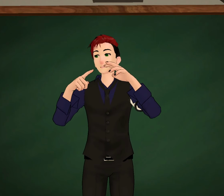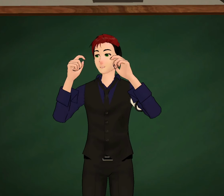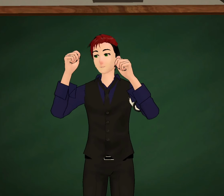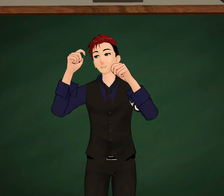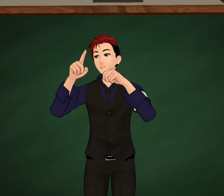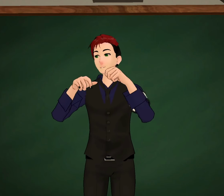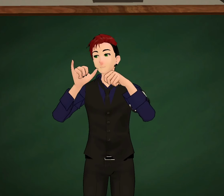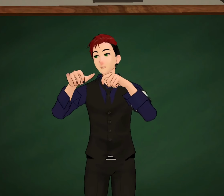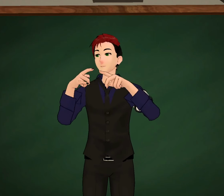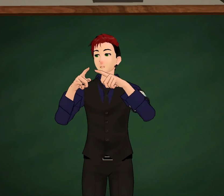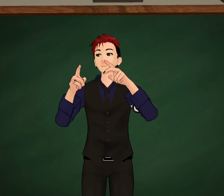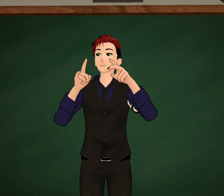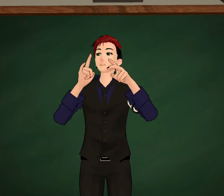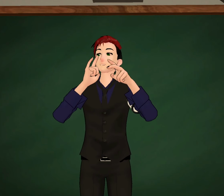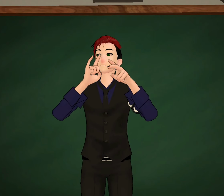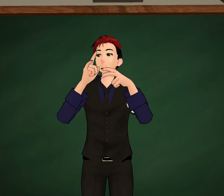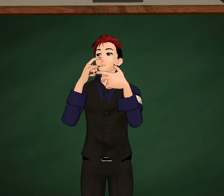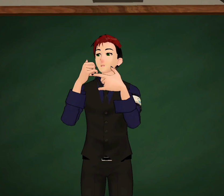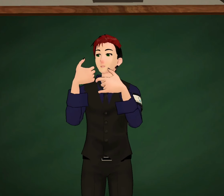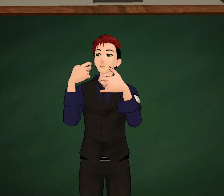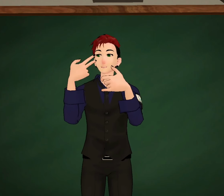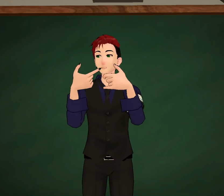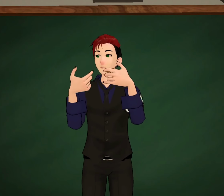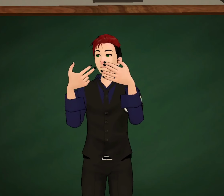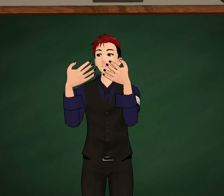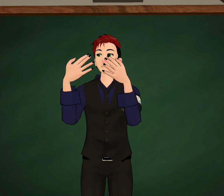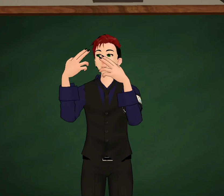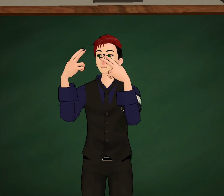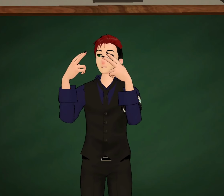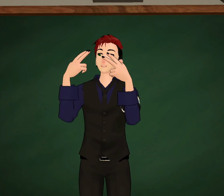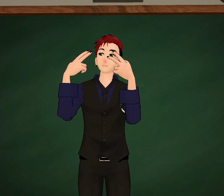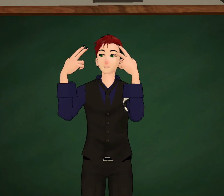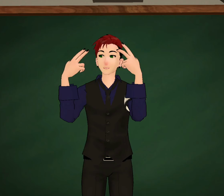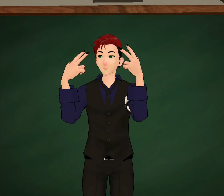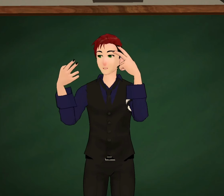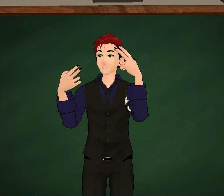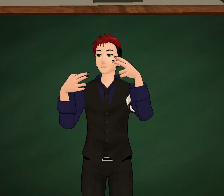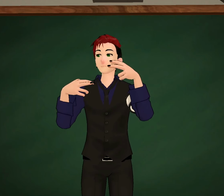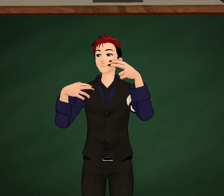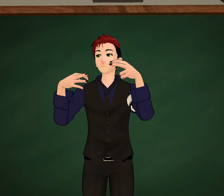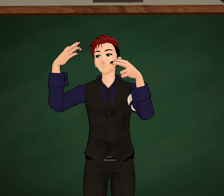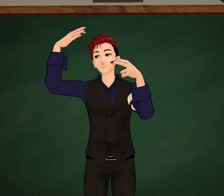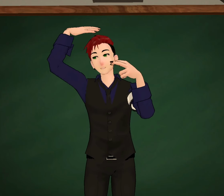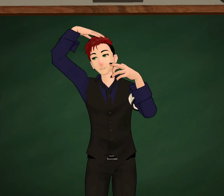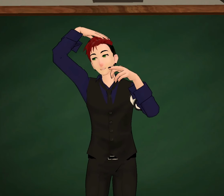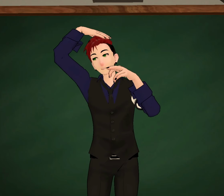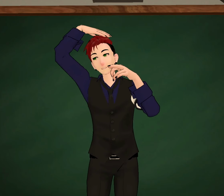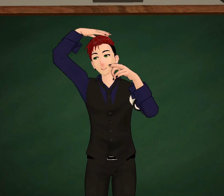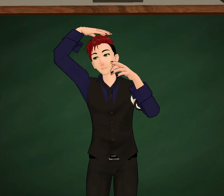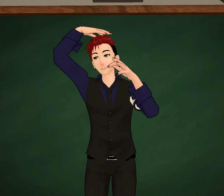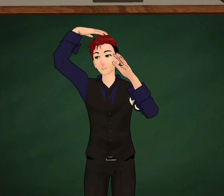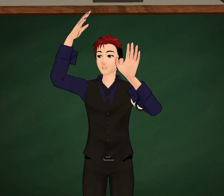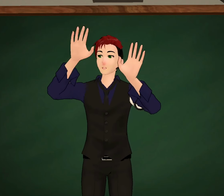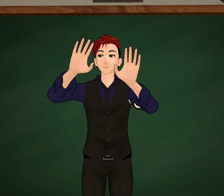really teach about that, but it is so cool to watch. It is very much visual, and it has its